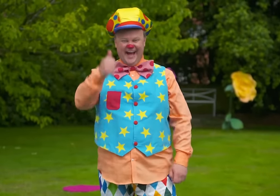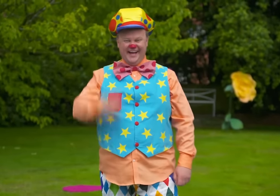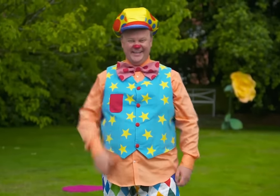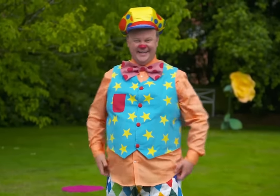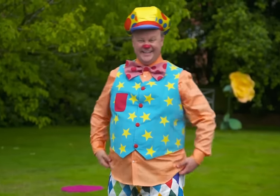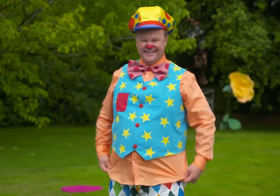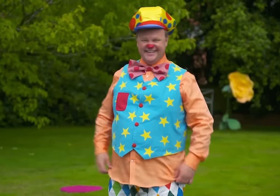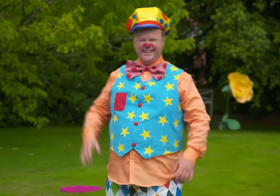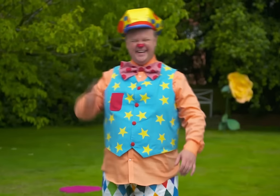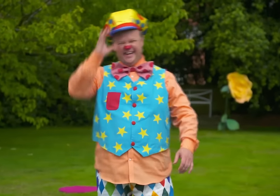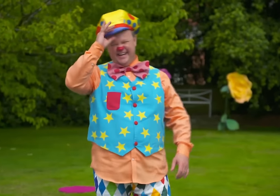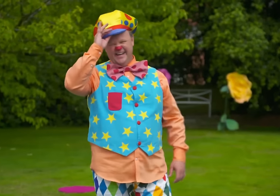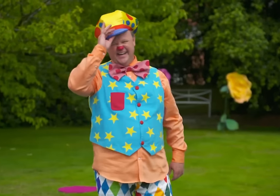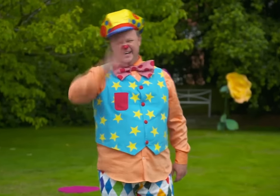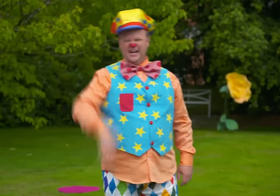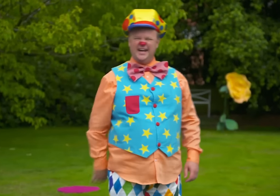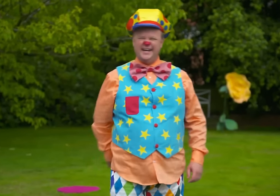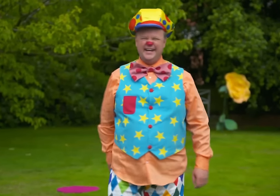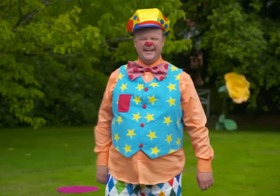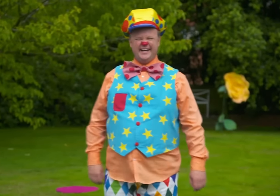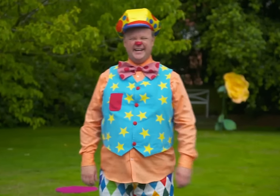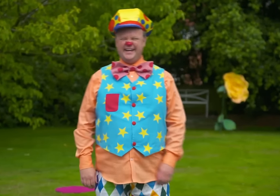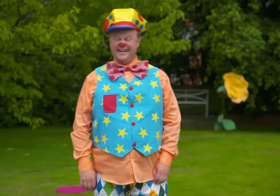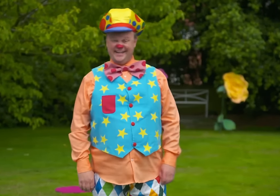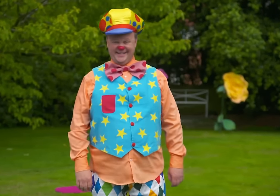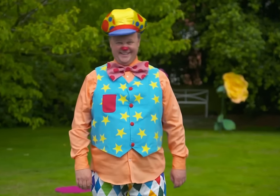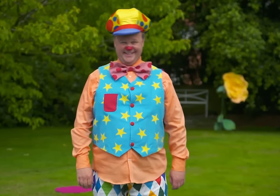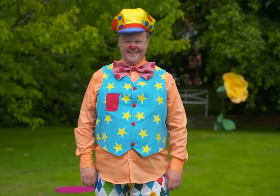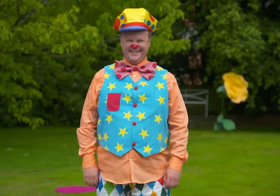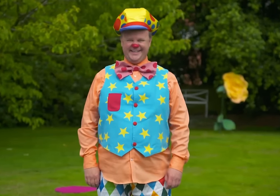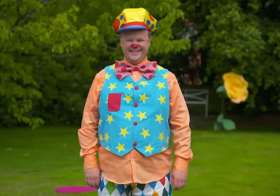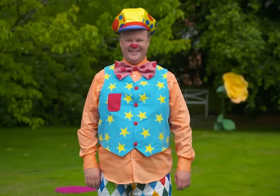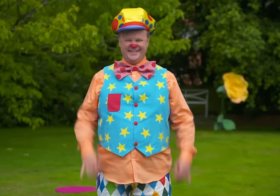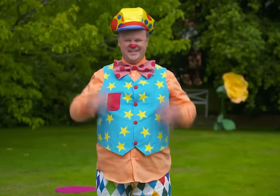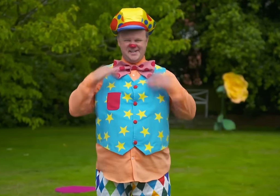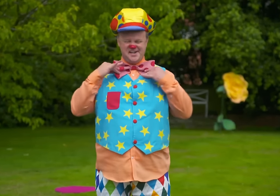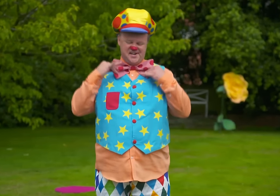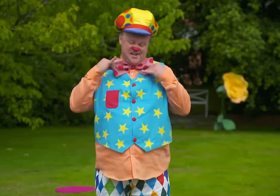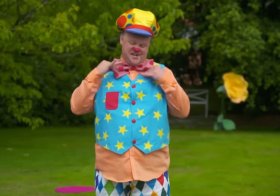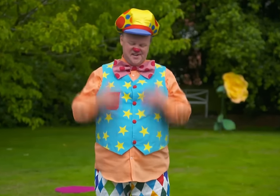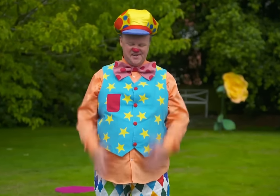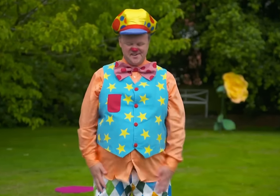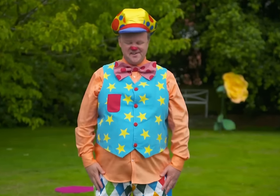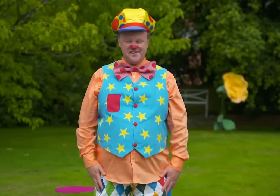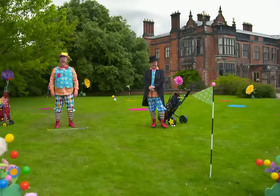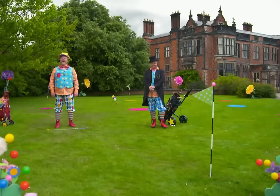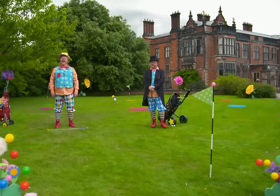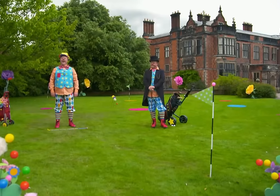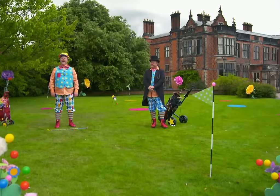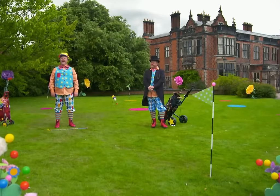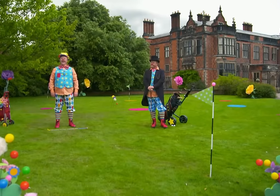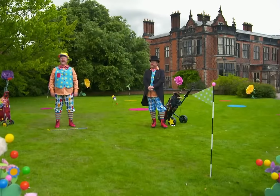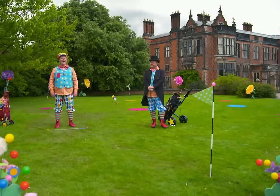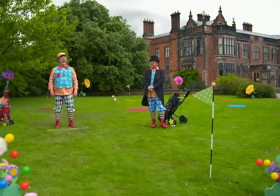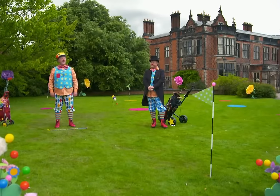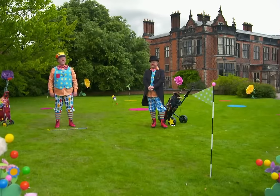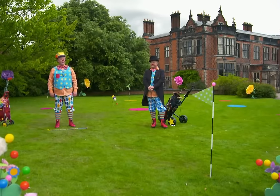done. Thank you, Mr. Tumble. We think you're a golfing star. Ah, and we